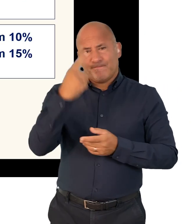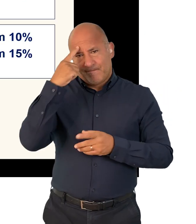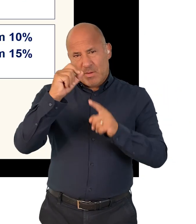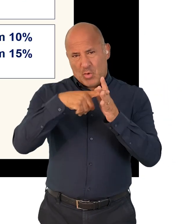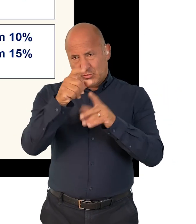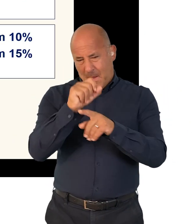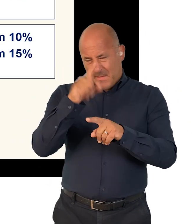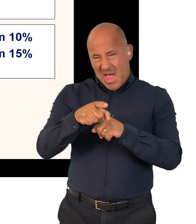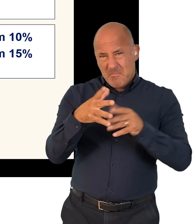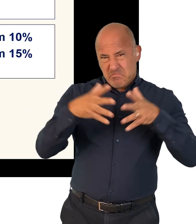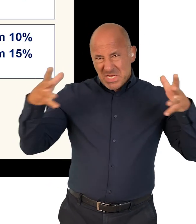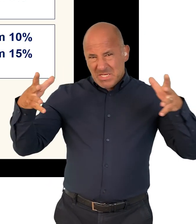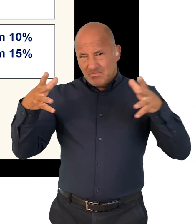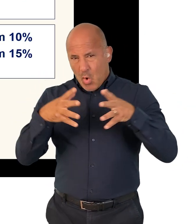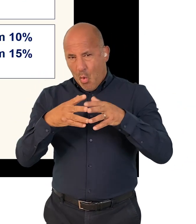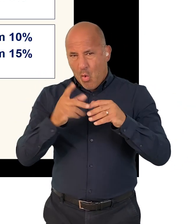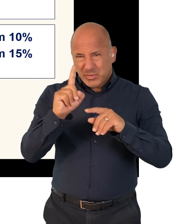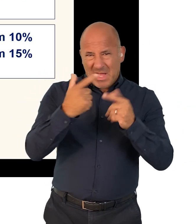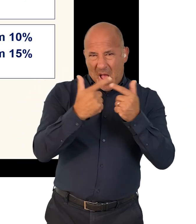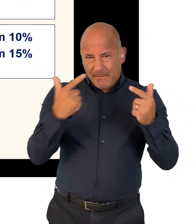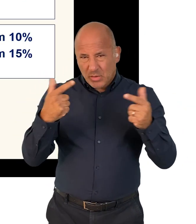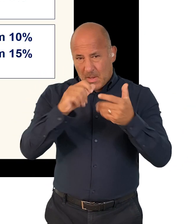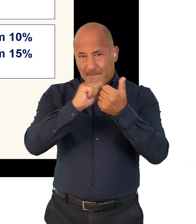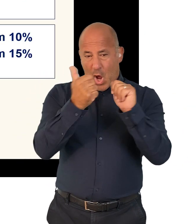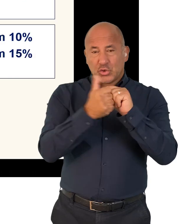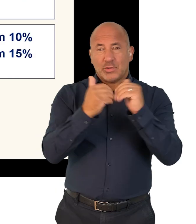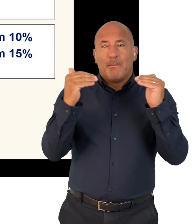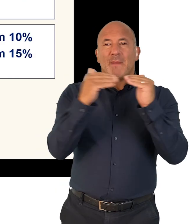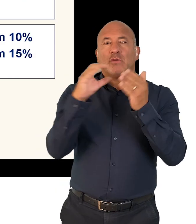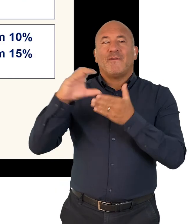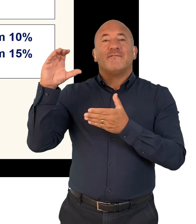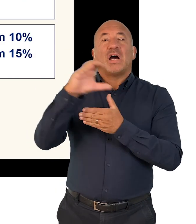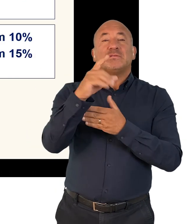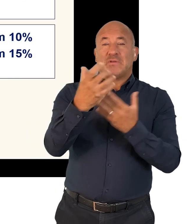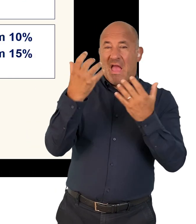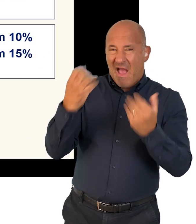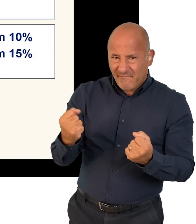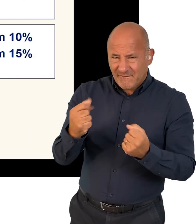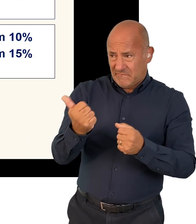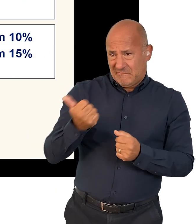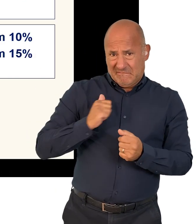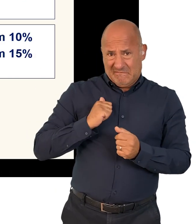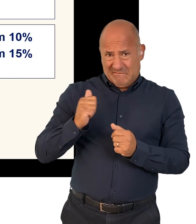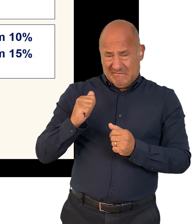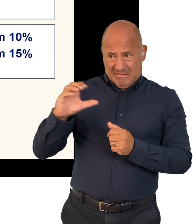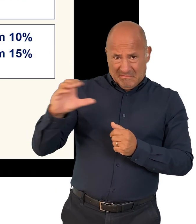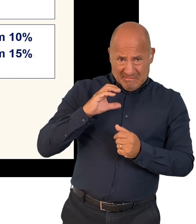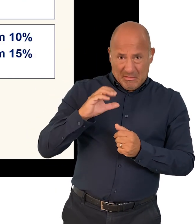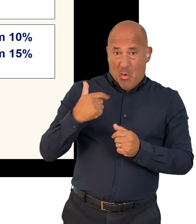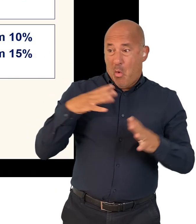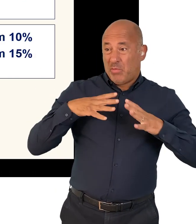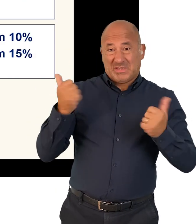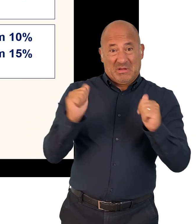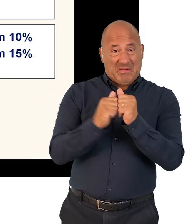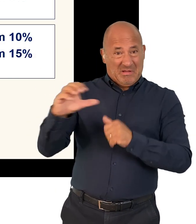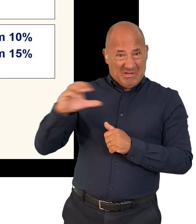and scope of the project to apply for, the partnership or match funding available to you, and when it is either secured or expected, should